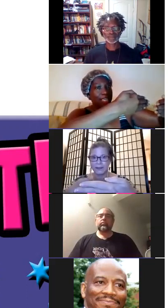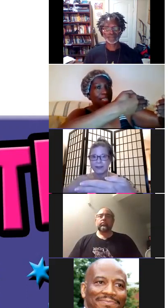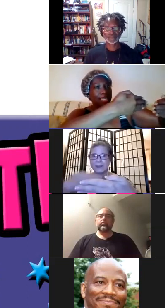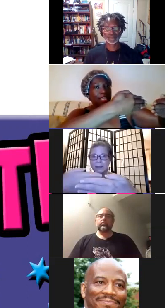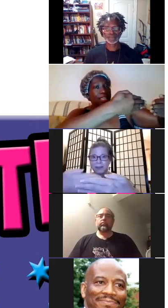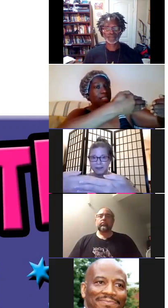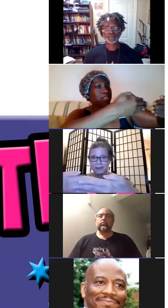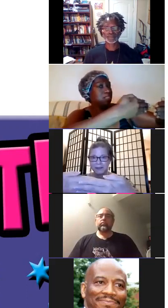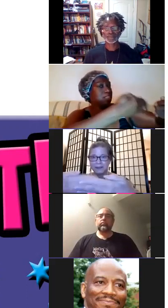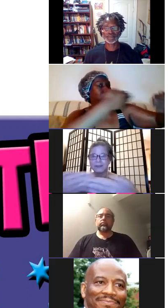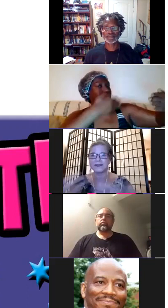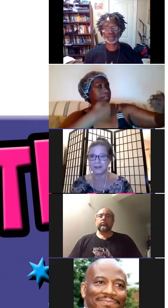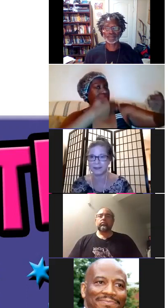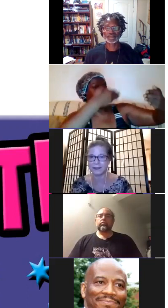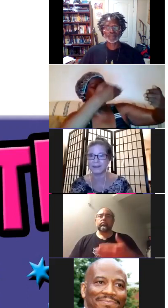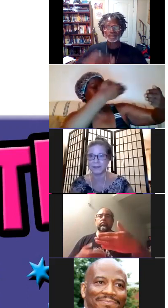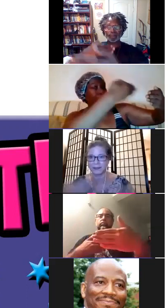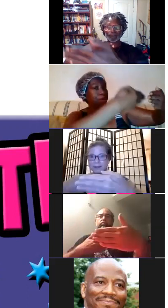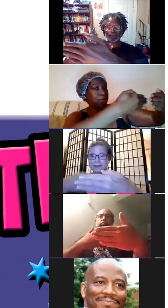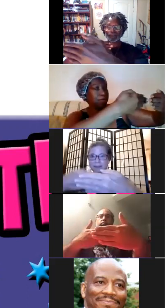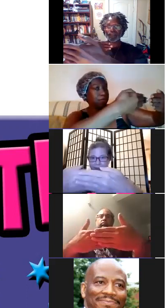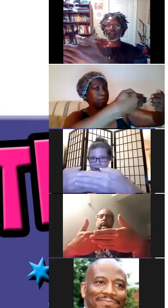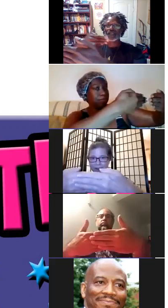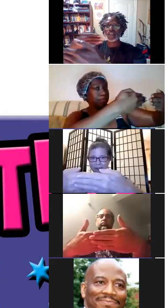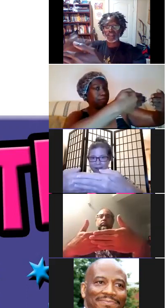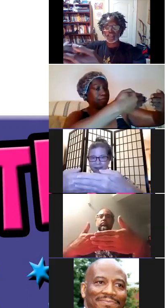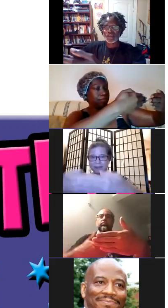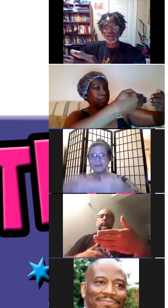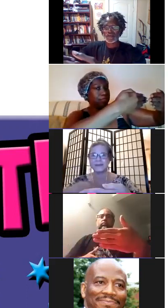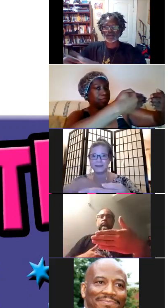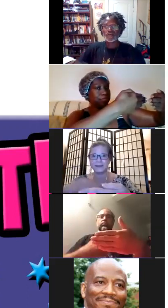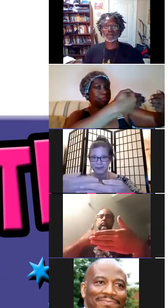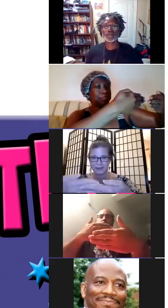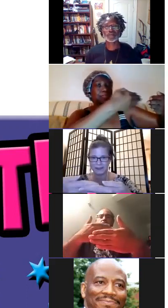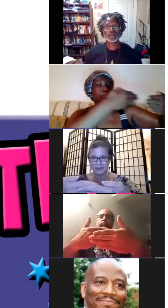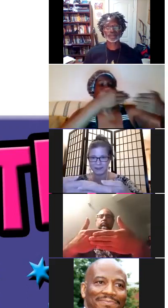that. So near.